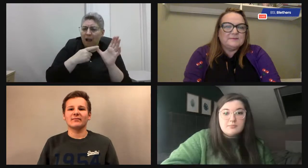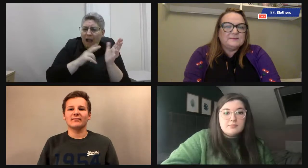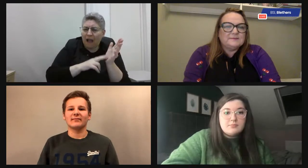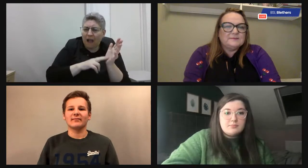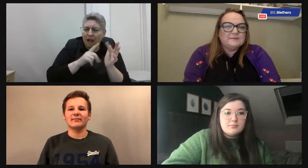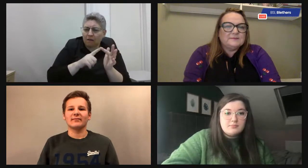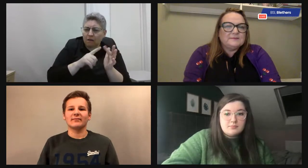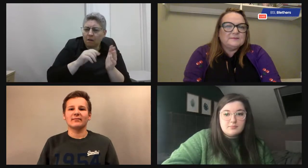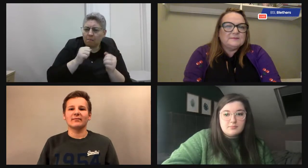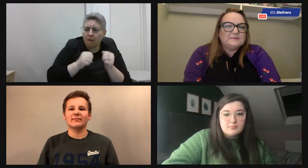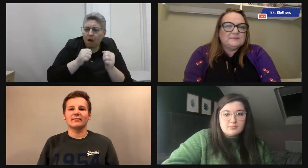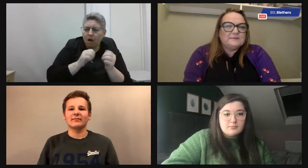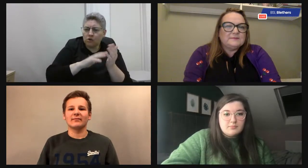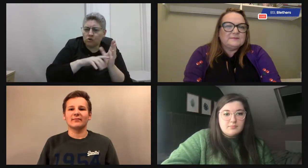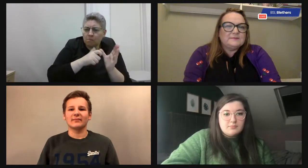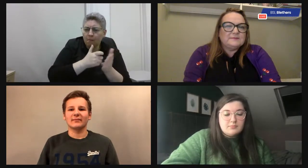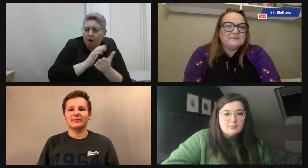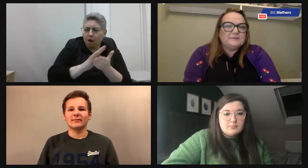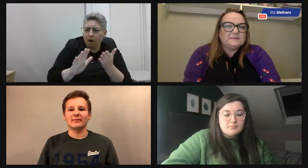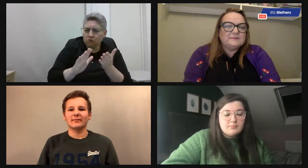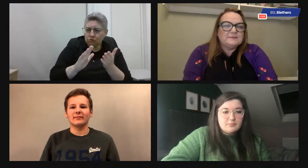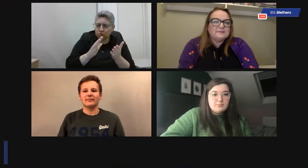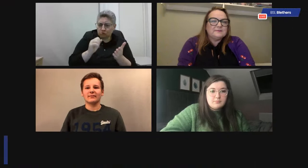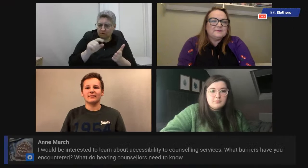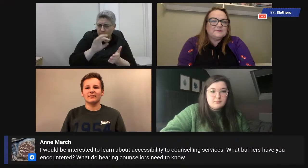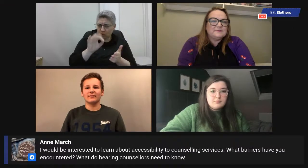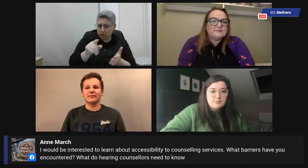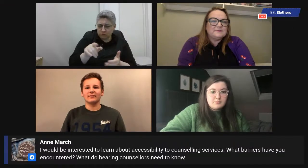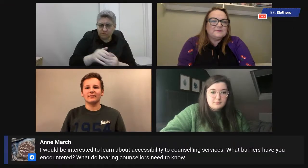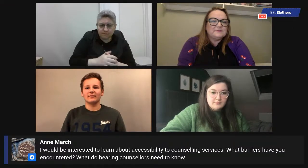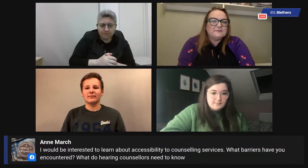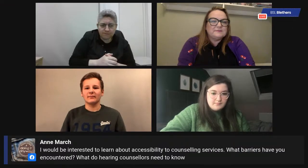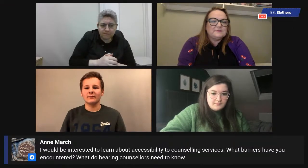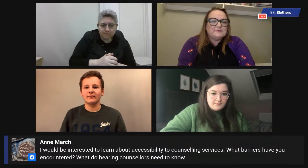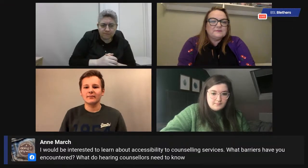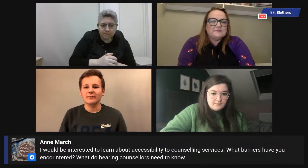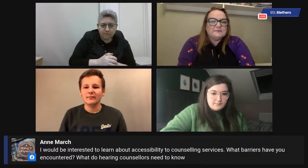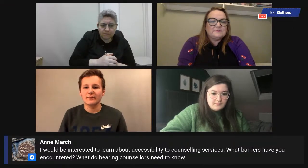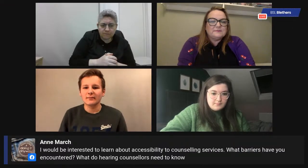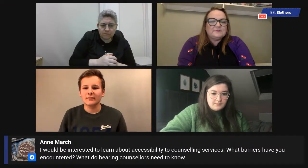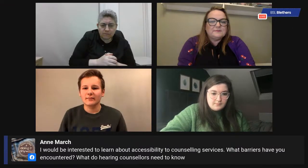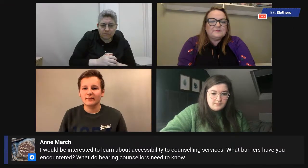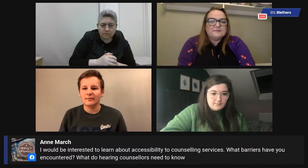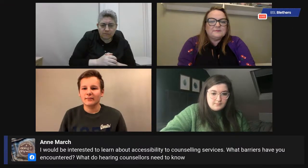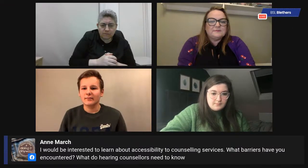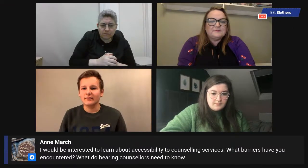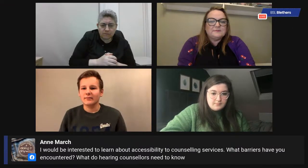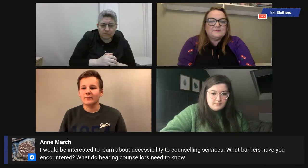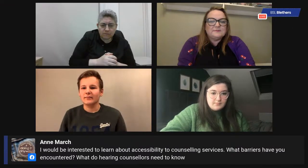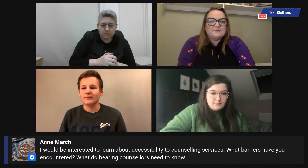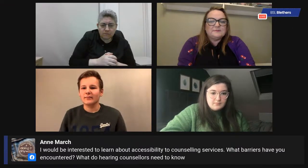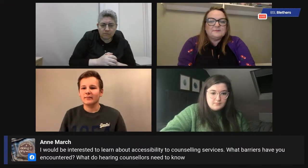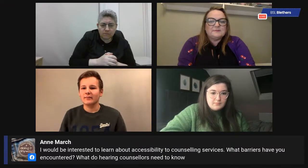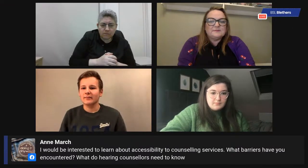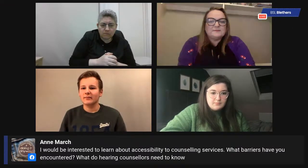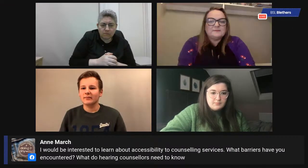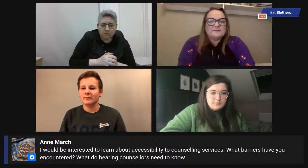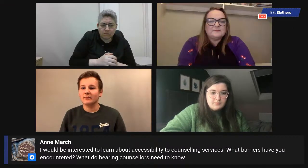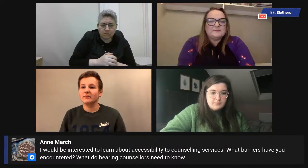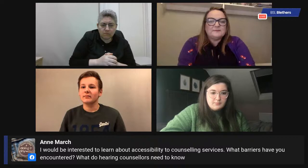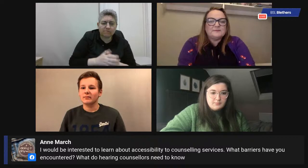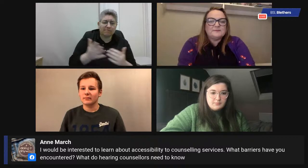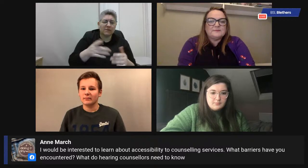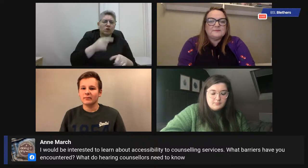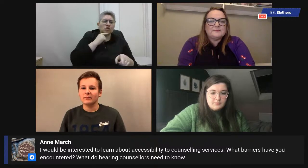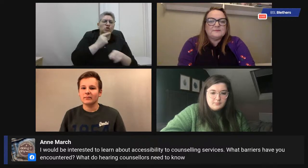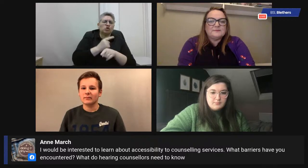Okay, this is a question from Anne March. If we can show that question. I would be